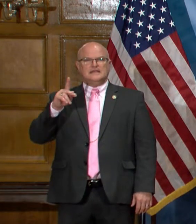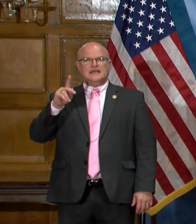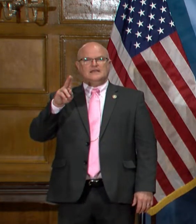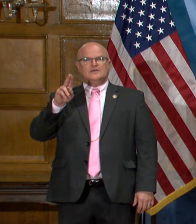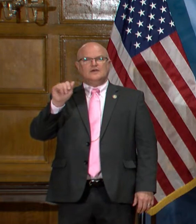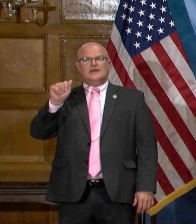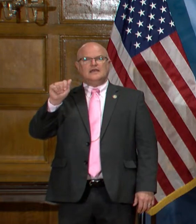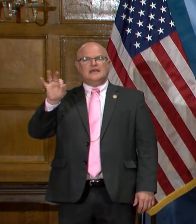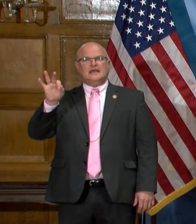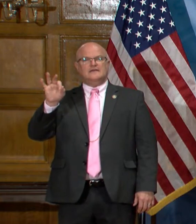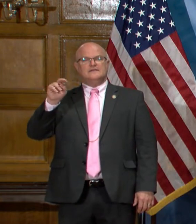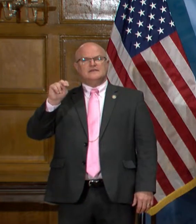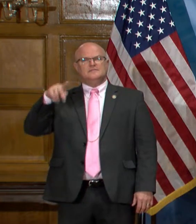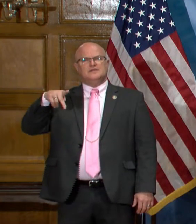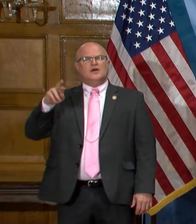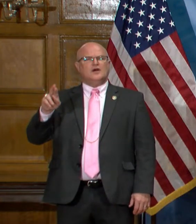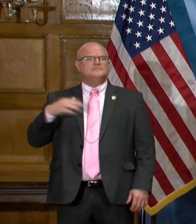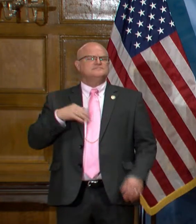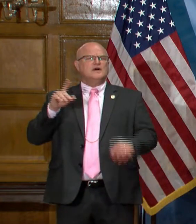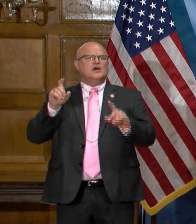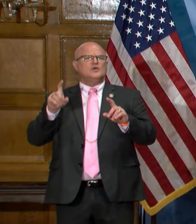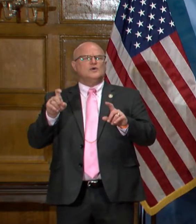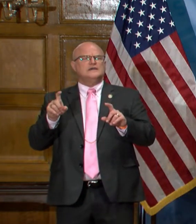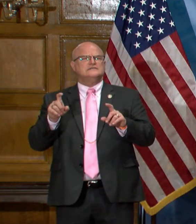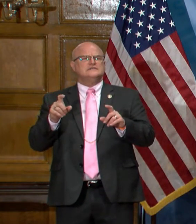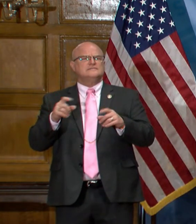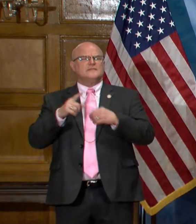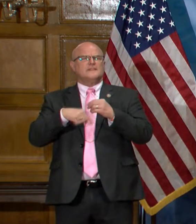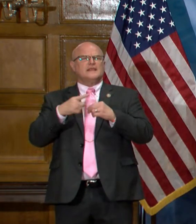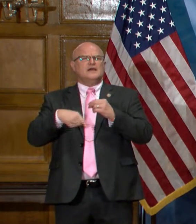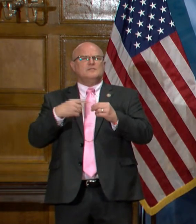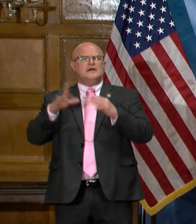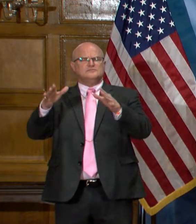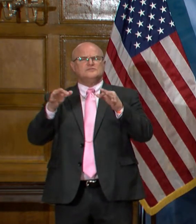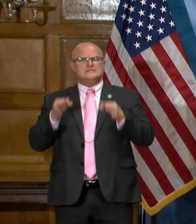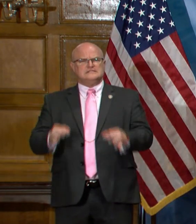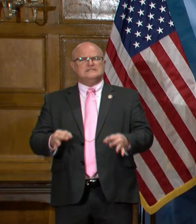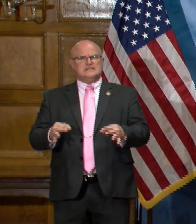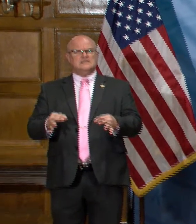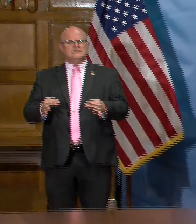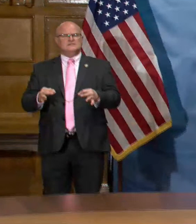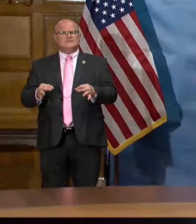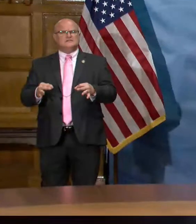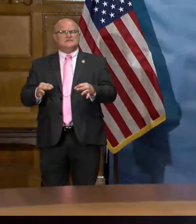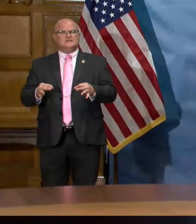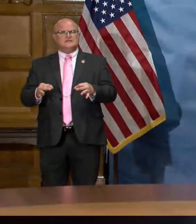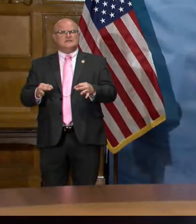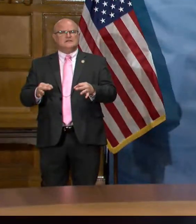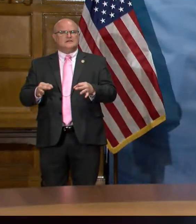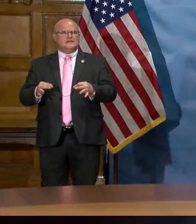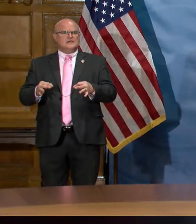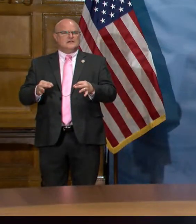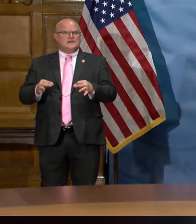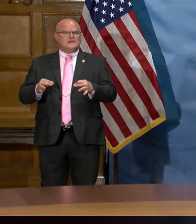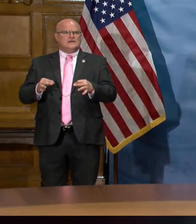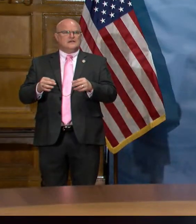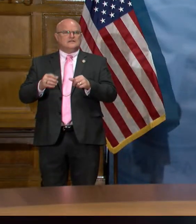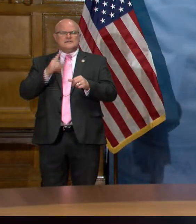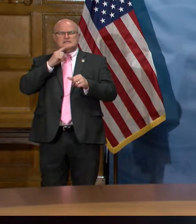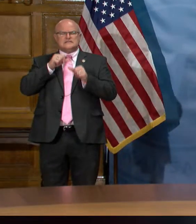KUAF and PR, and my question is off topic. It regards your decision on SB 24, Stand Your Ground.